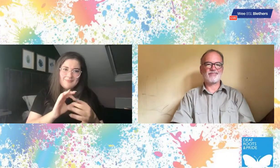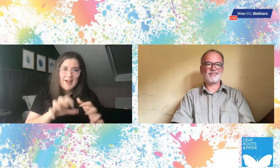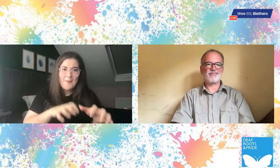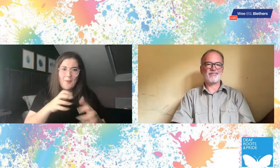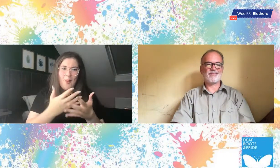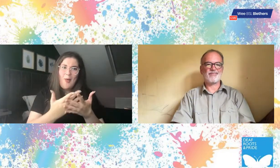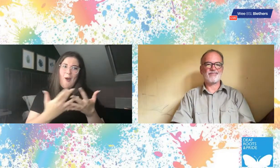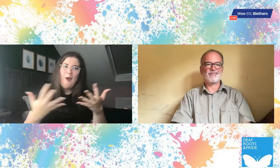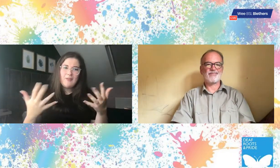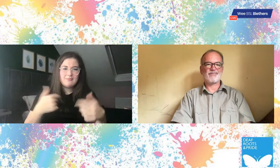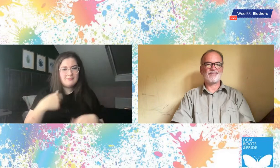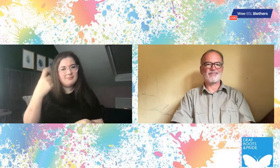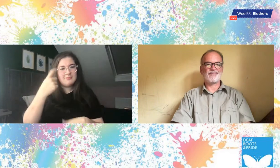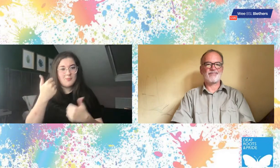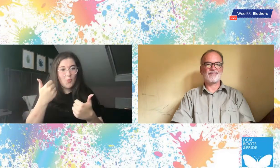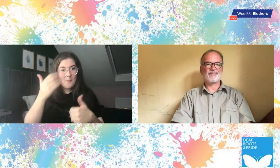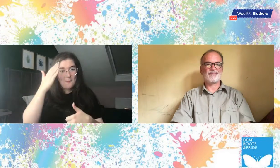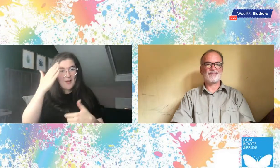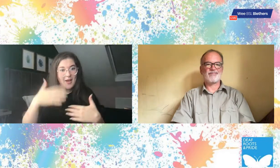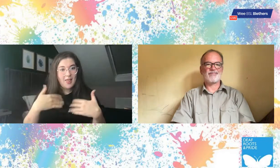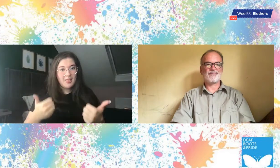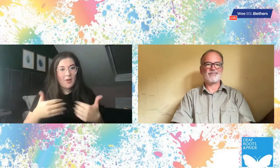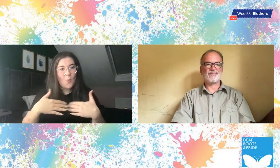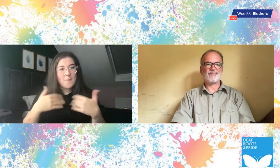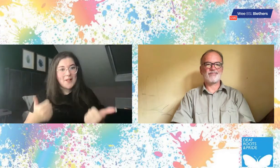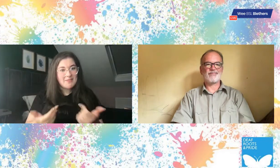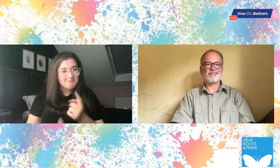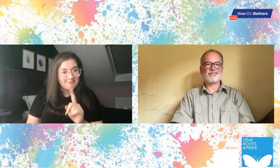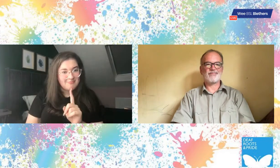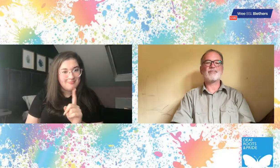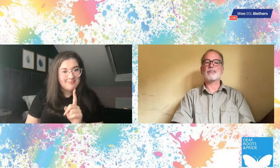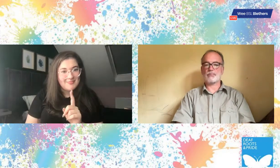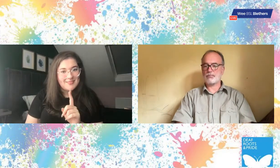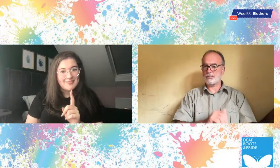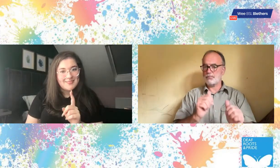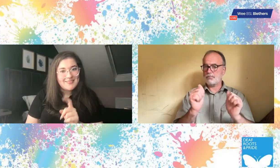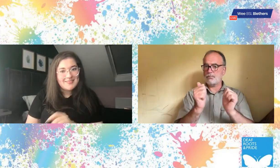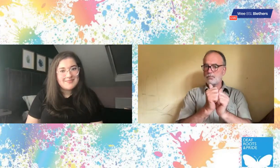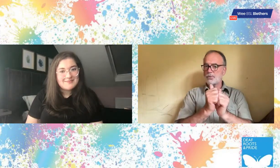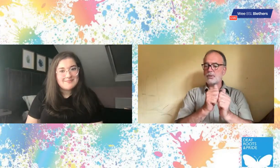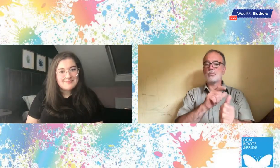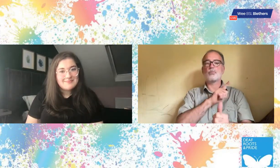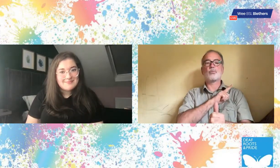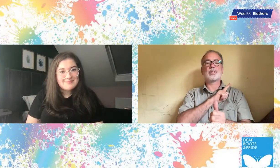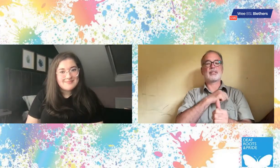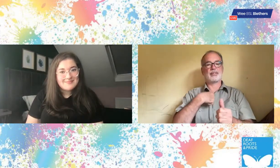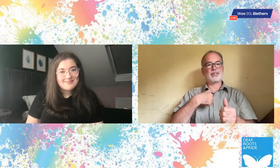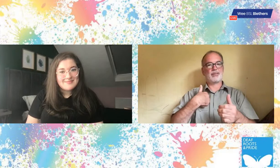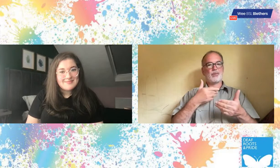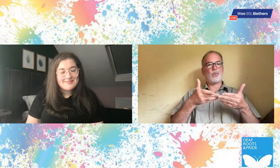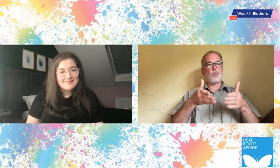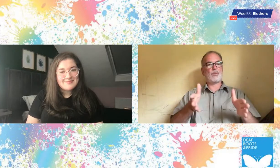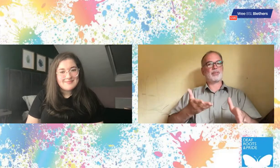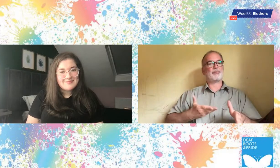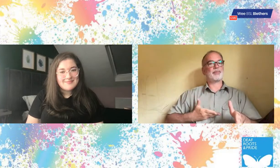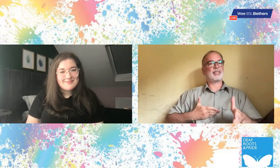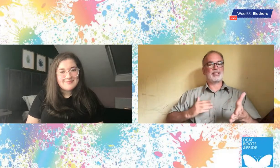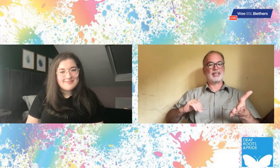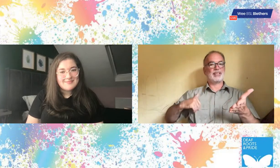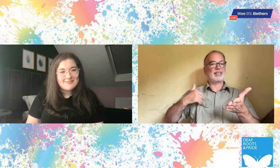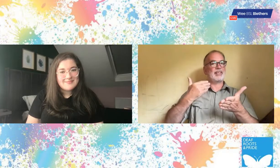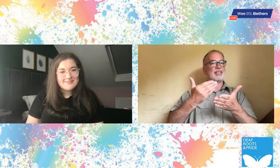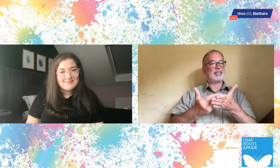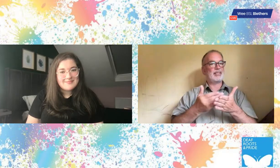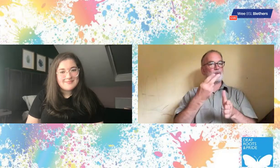it sounds so beautiful, and it's obvious, John, that you have this rapport